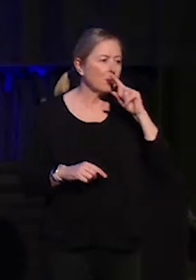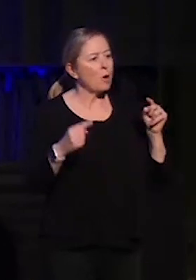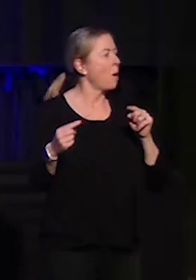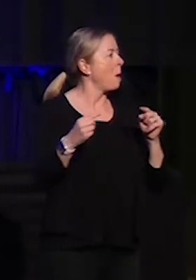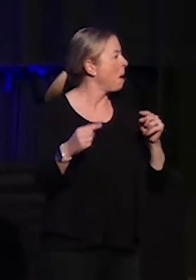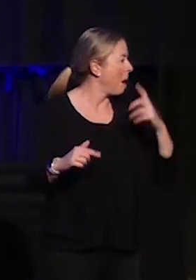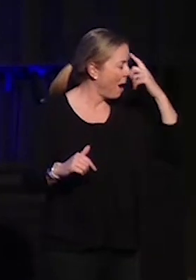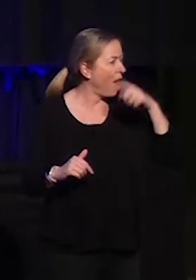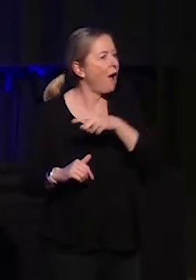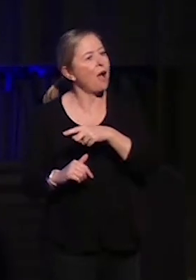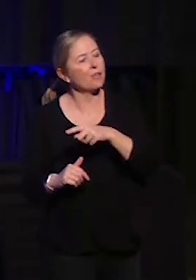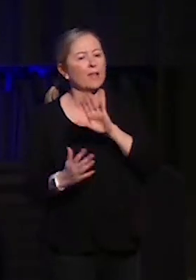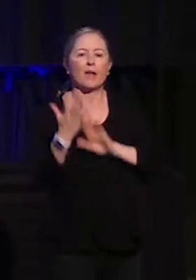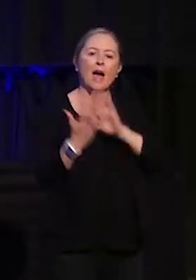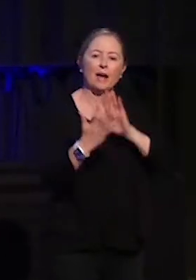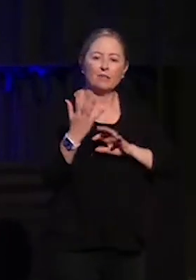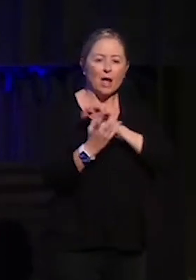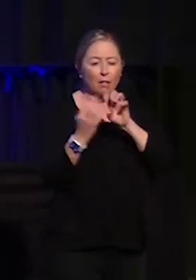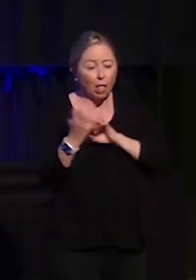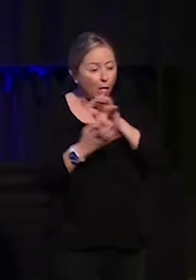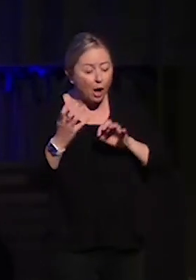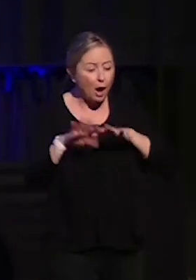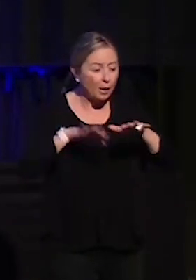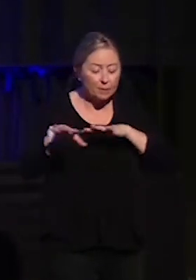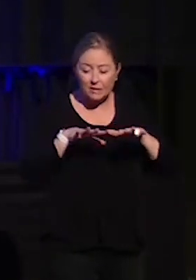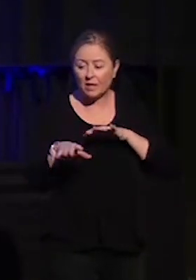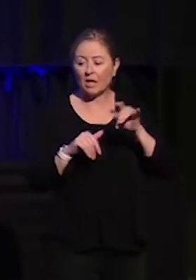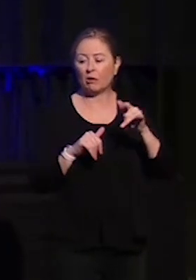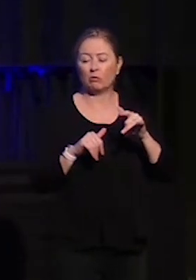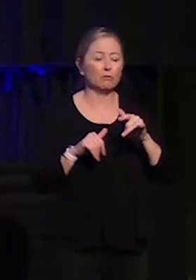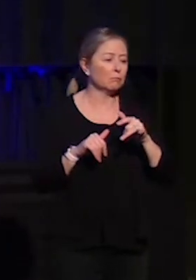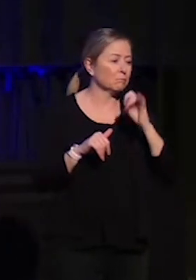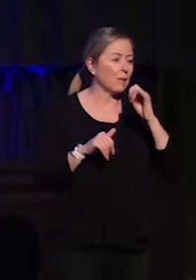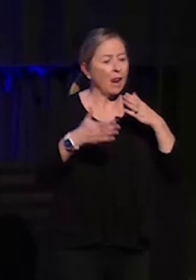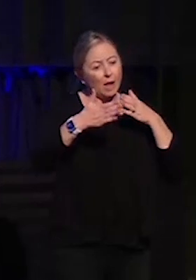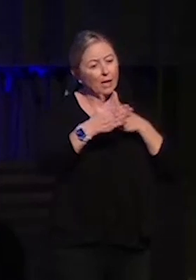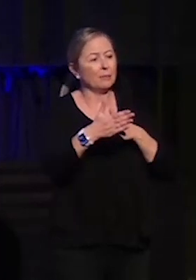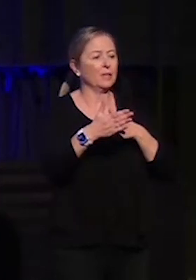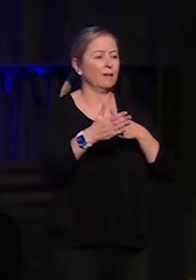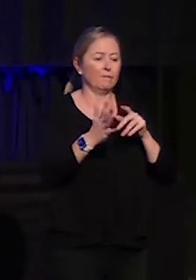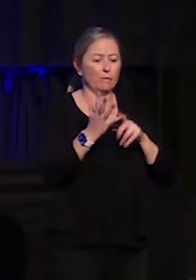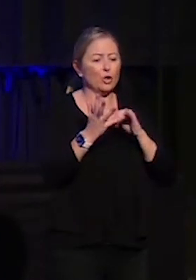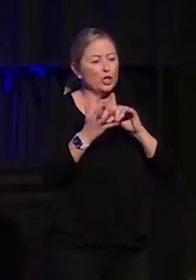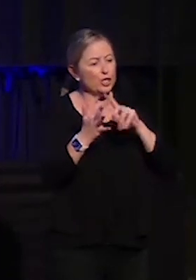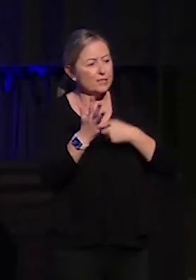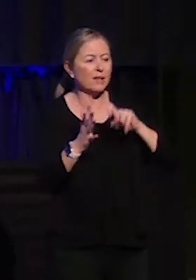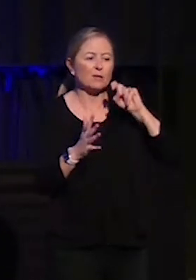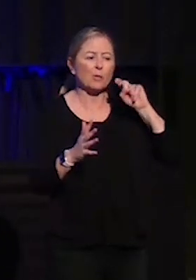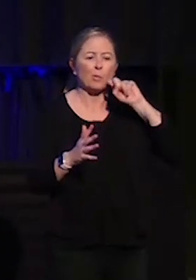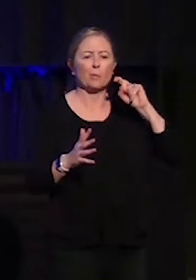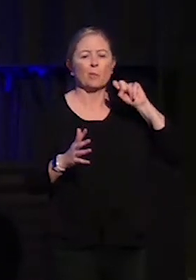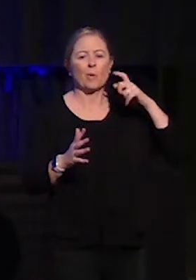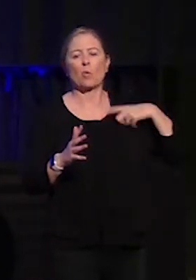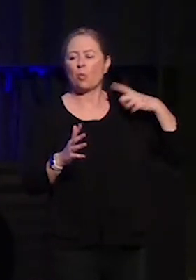say, well, this makes the interface cluttered. This is too restrictive for users because it tells them where to go. Right? That is an